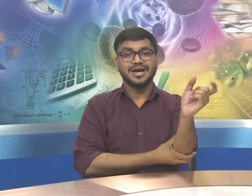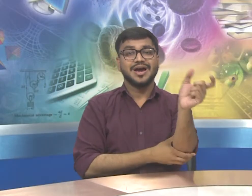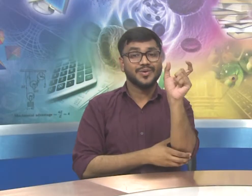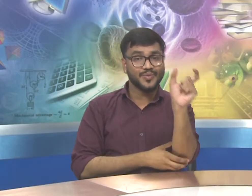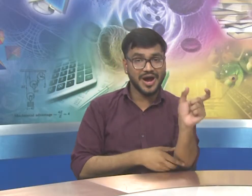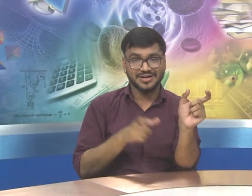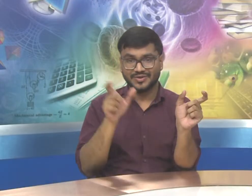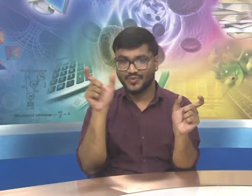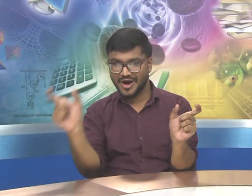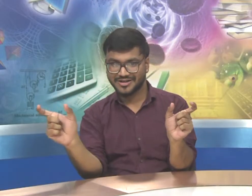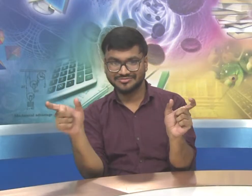exist alone,